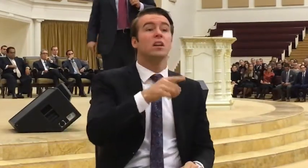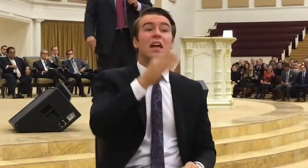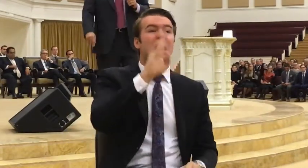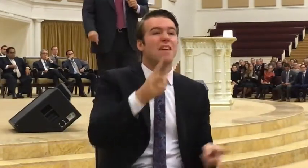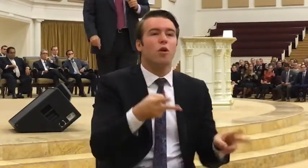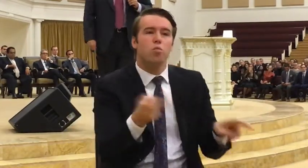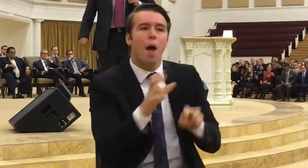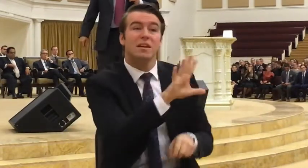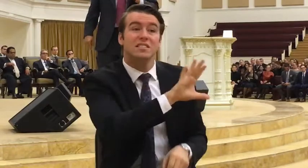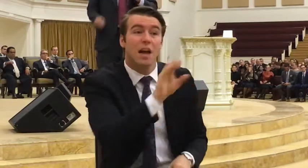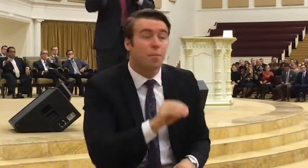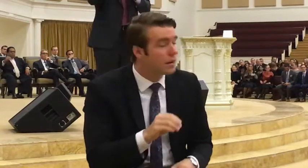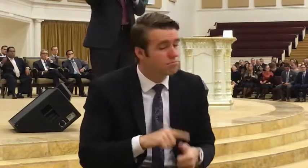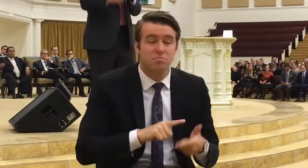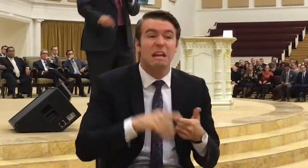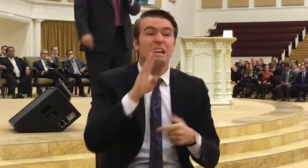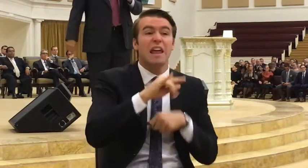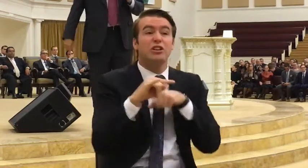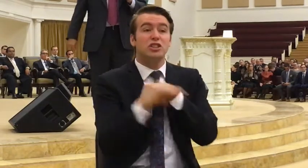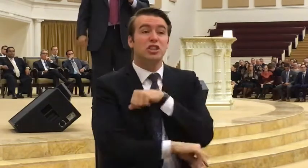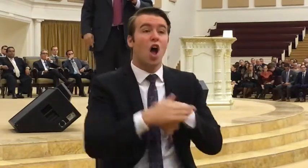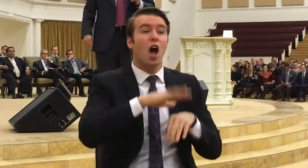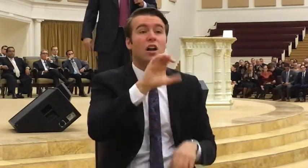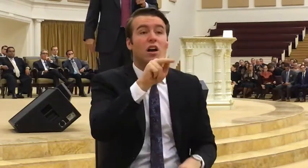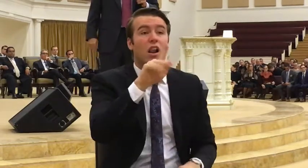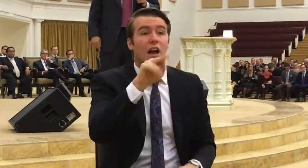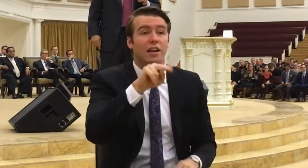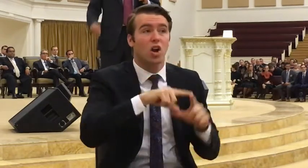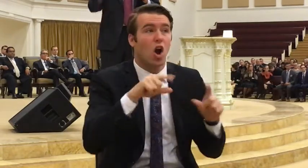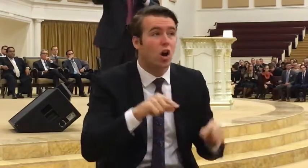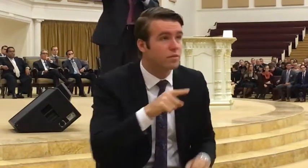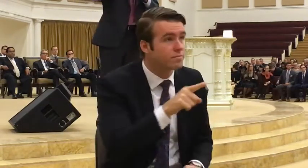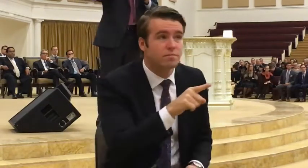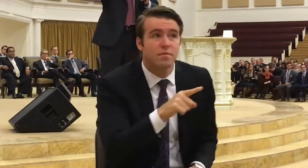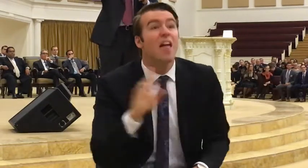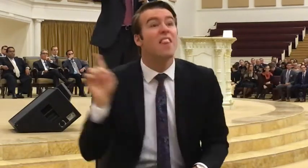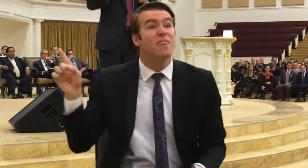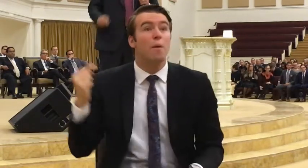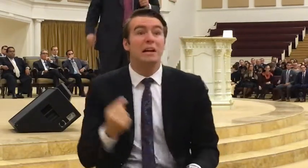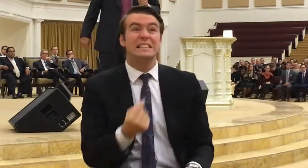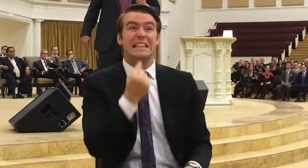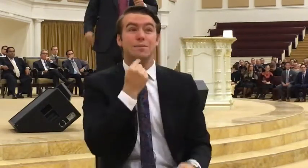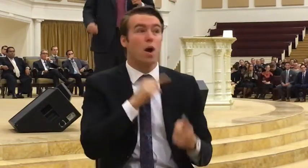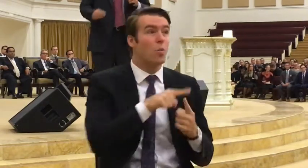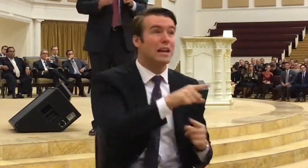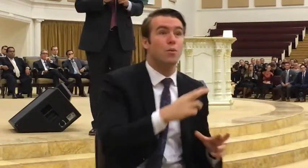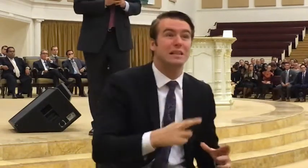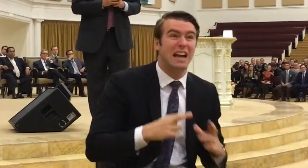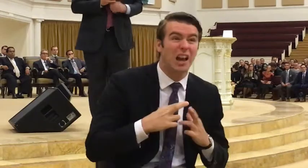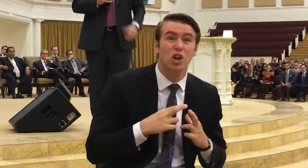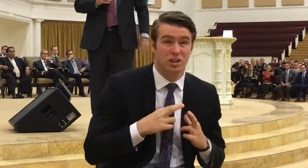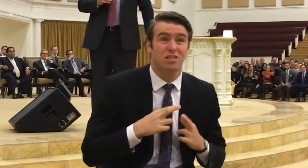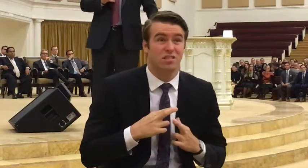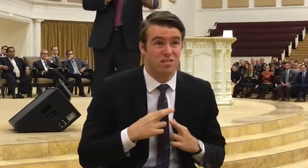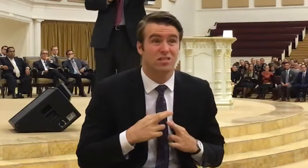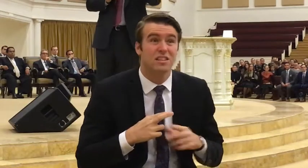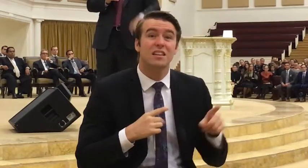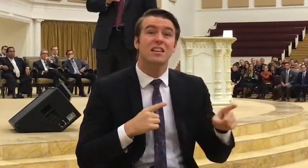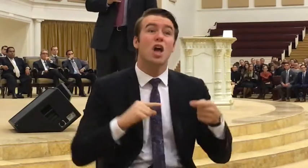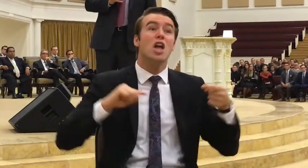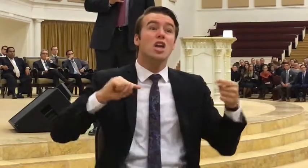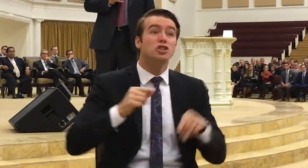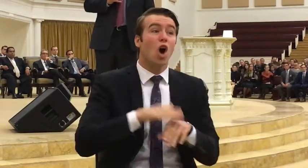company. Never cheated on his clock-in card. They were disappointed when he retired. He was